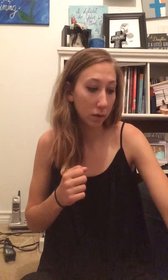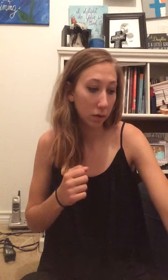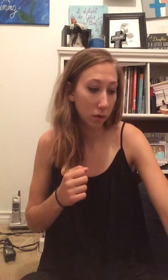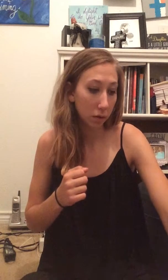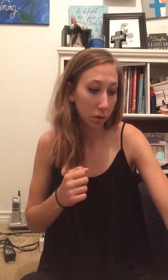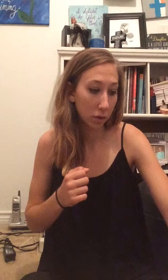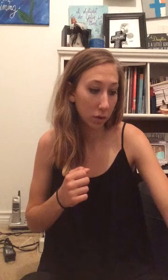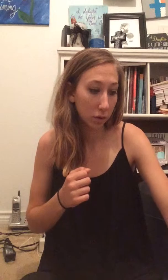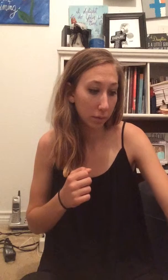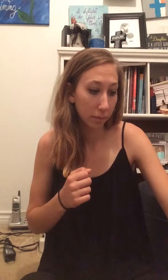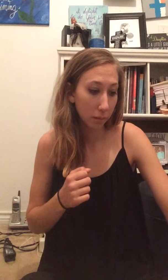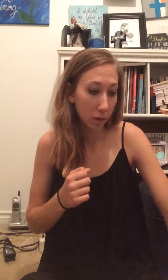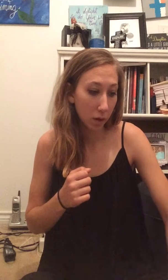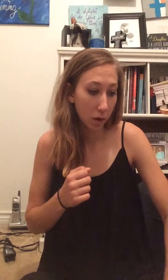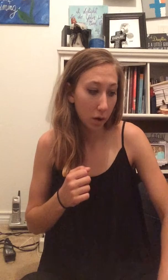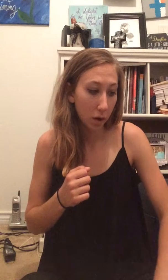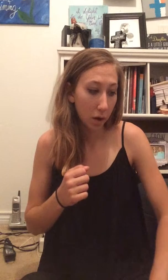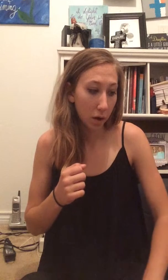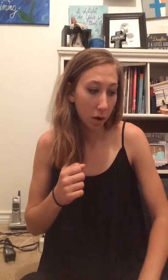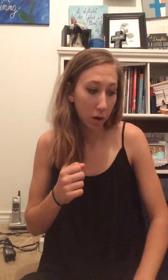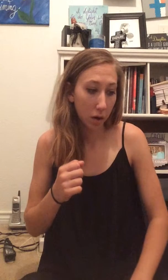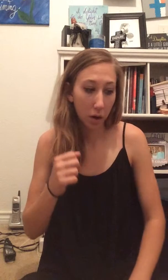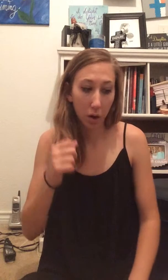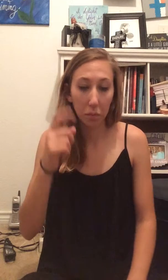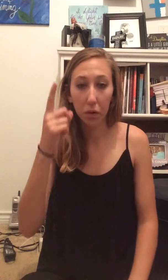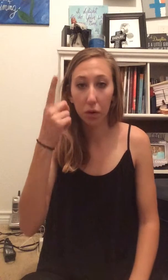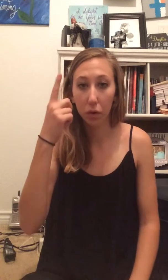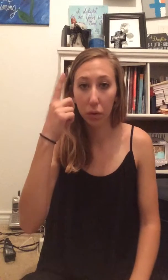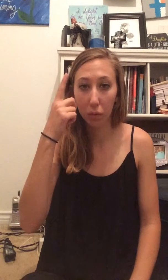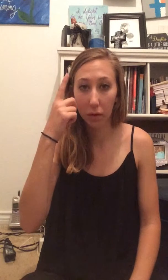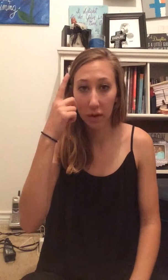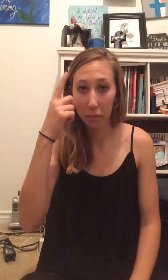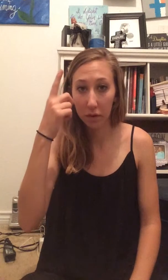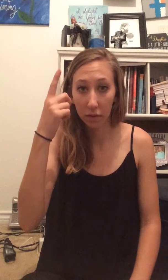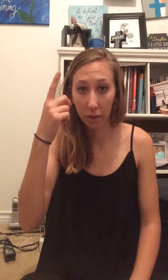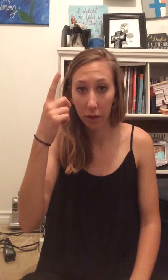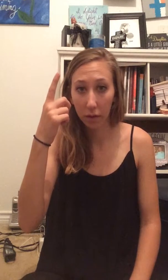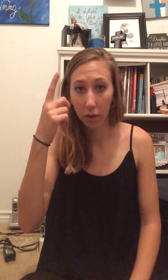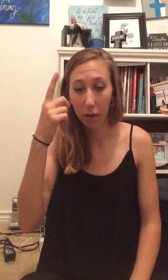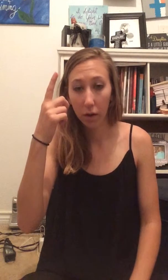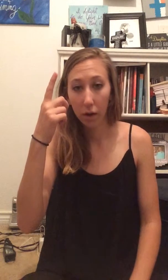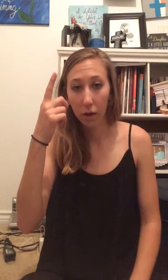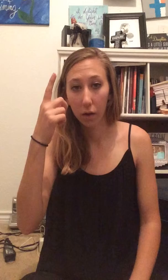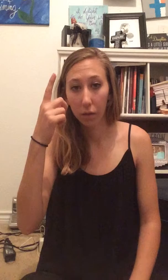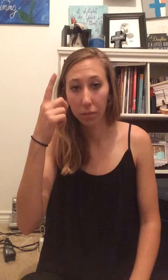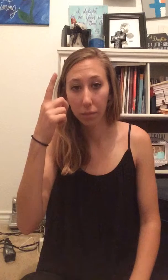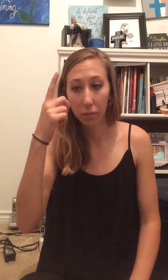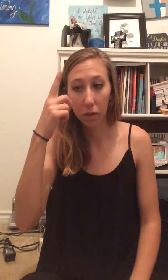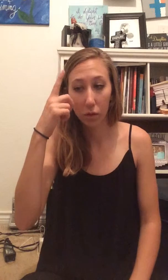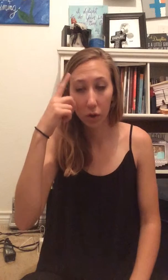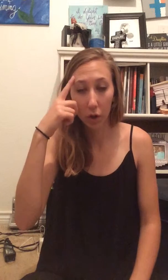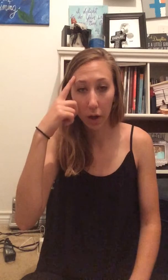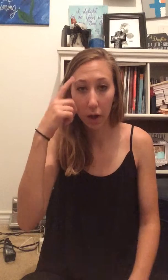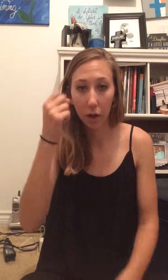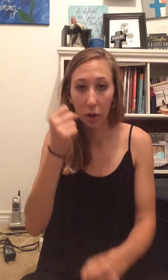I'm going to do the same as faith. So you touch your head and